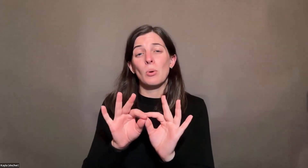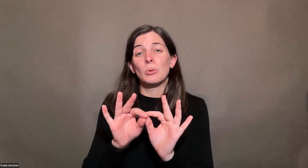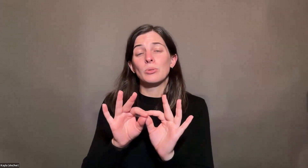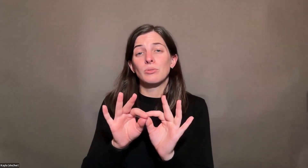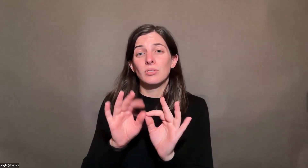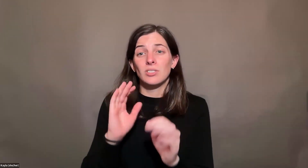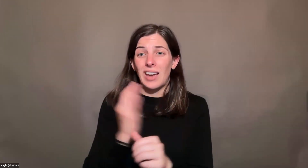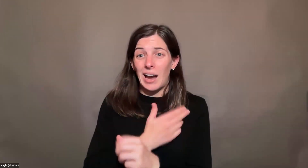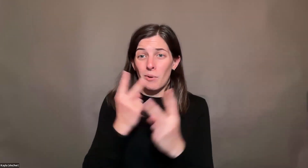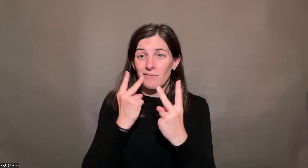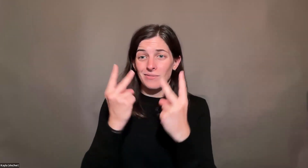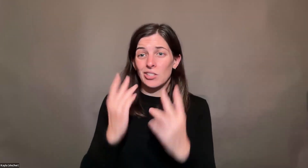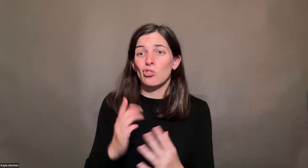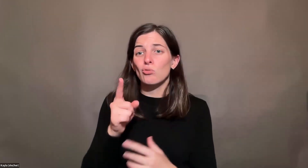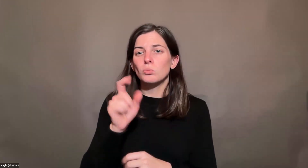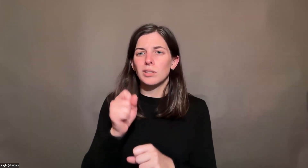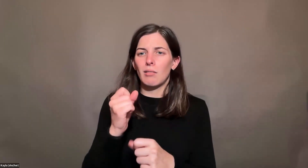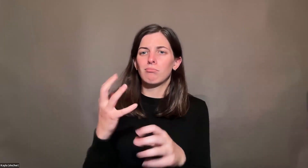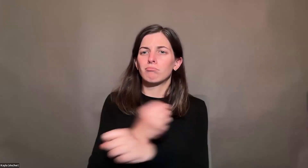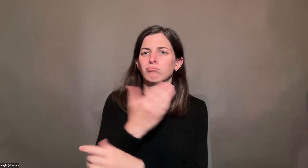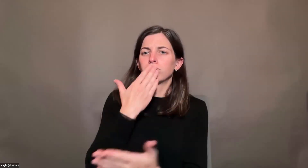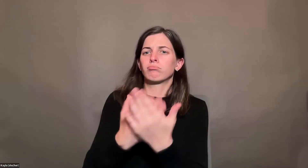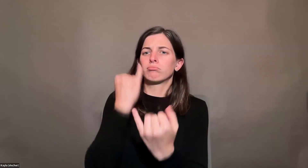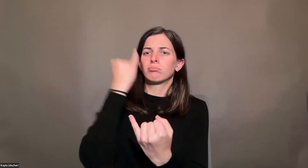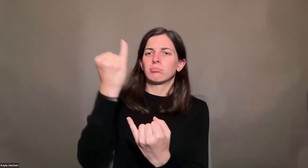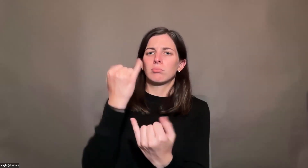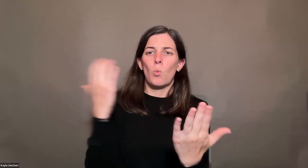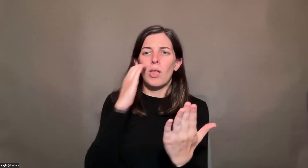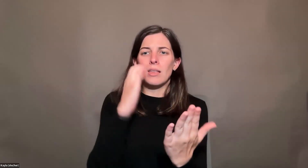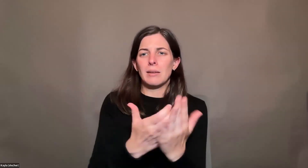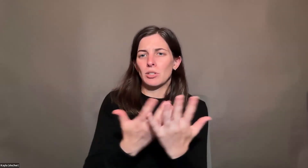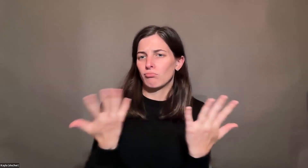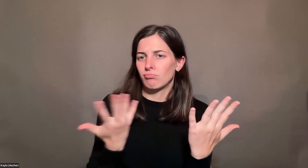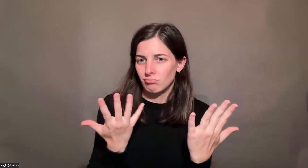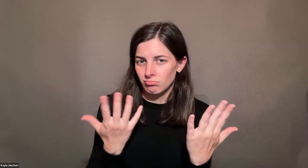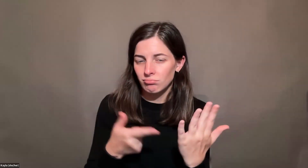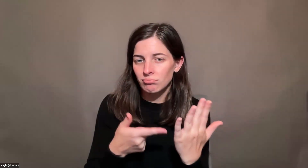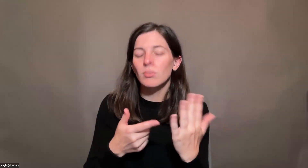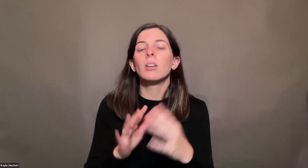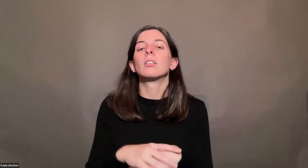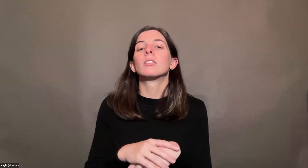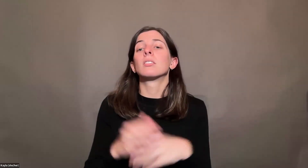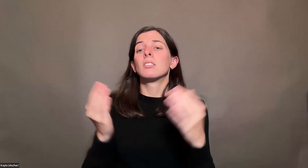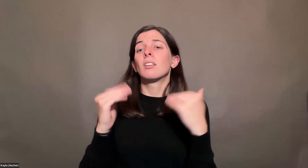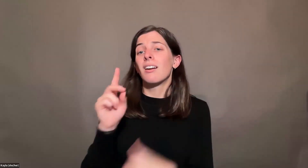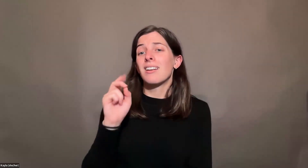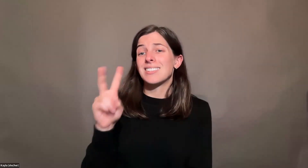some idea for your image. The next topic is DevTools. DevTools is also